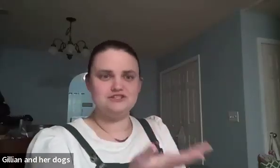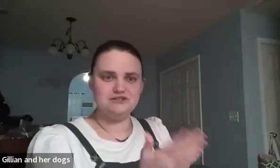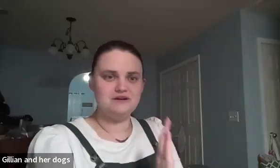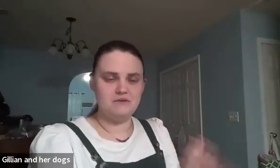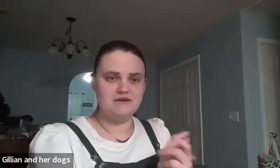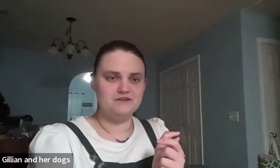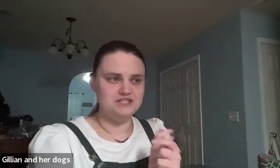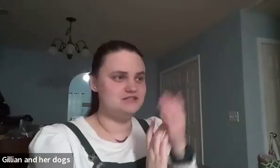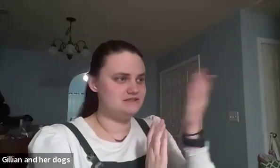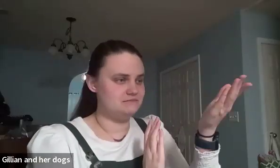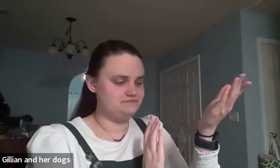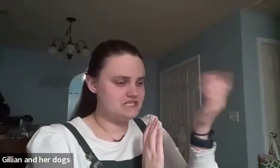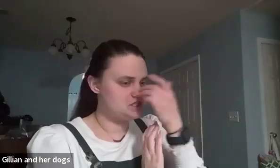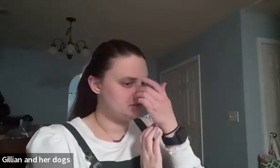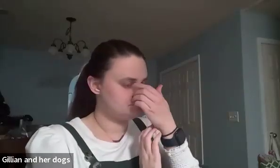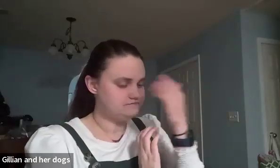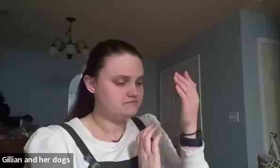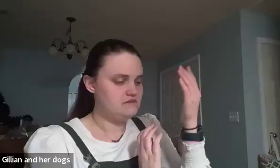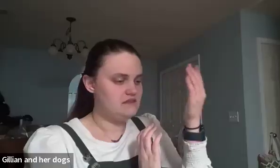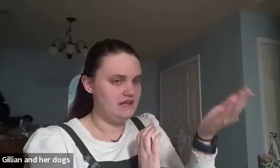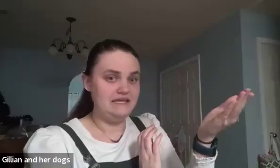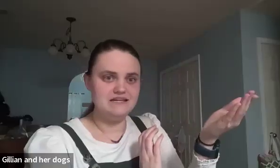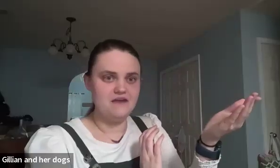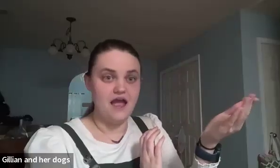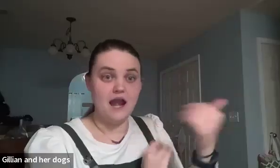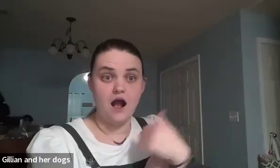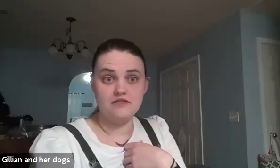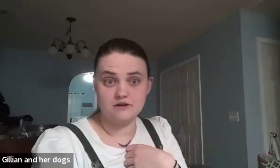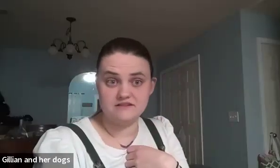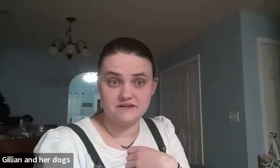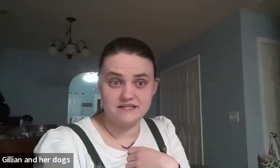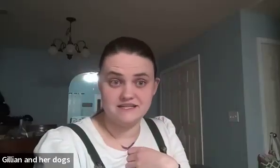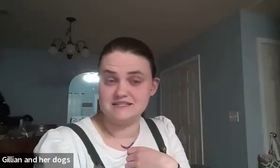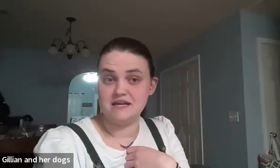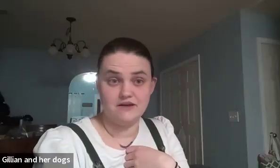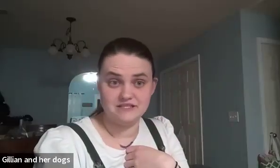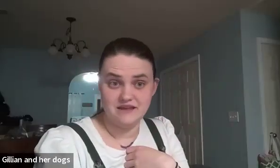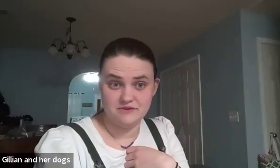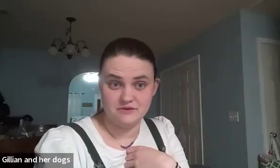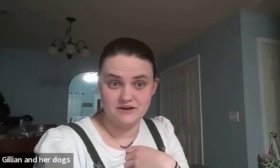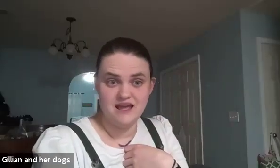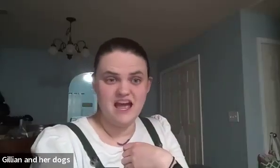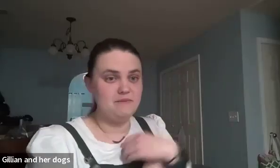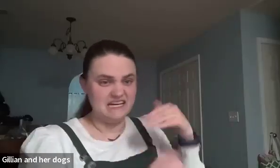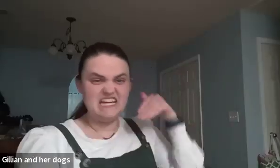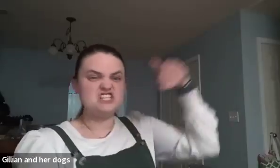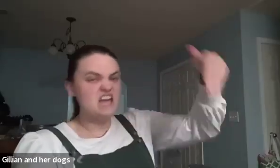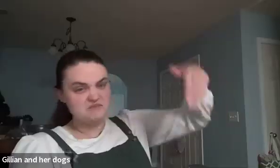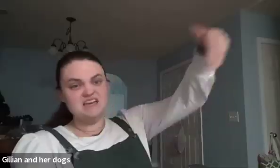year student, one of my first years teaching, he did that and I thought it was the funniest thing because I had never seen that before. I mean, and